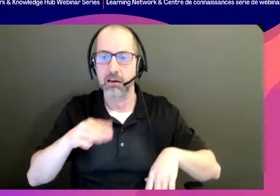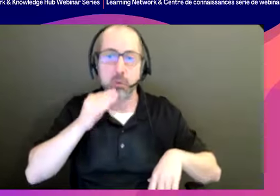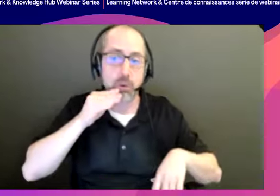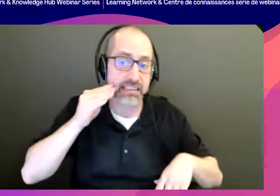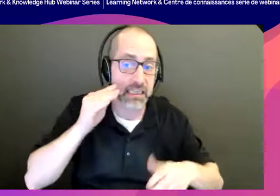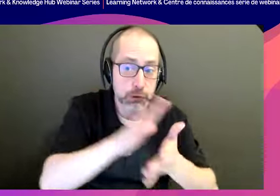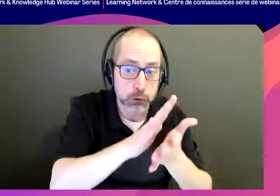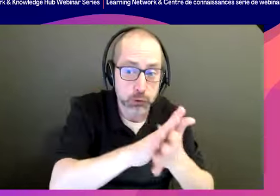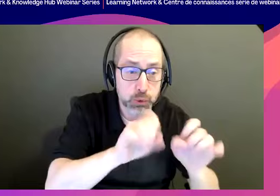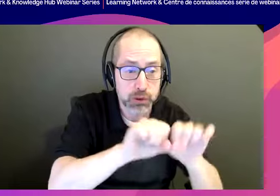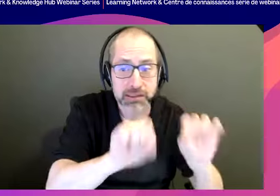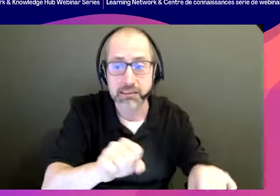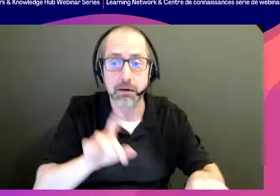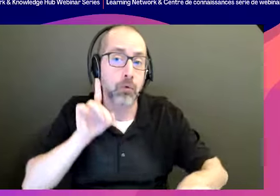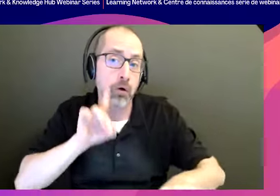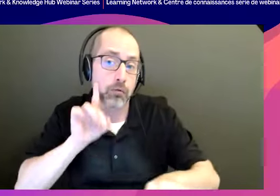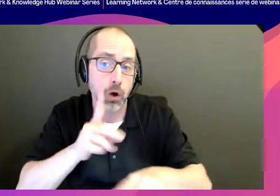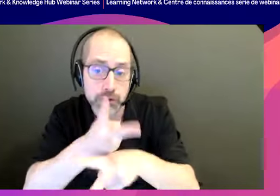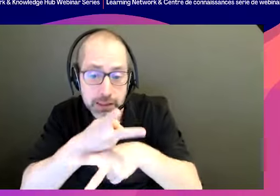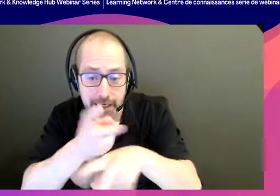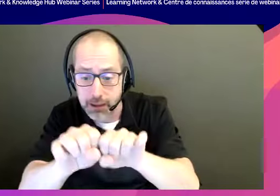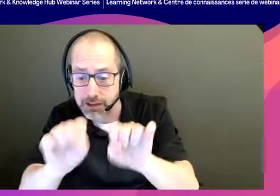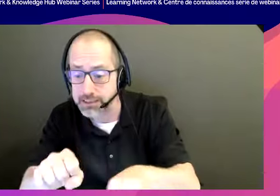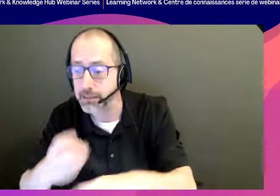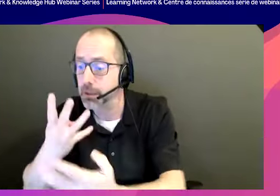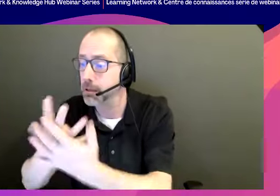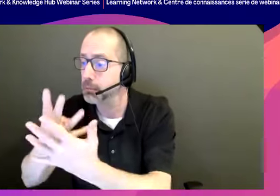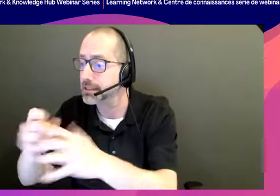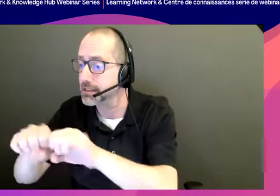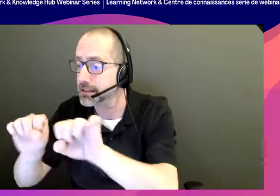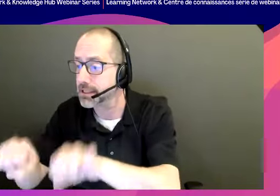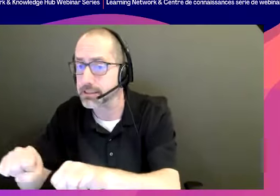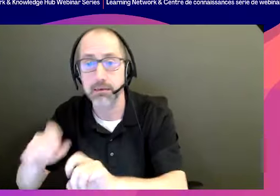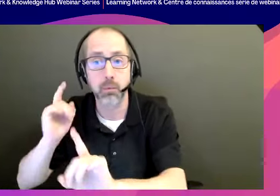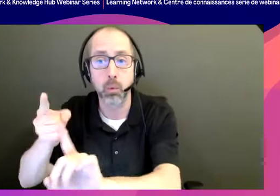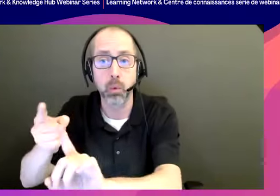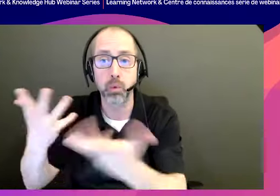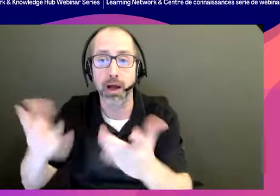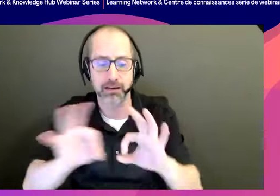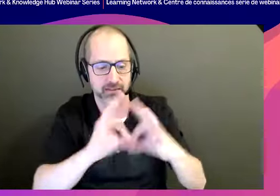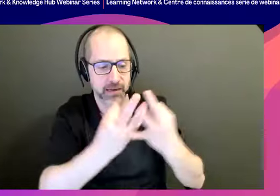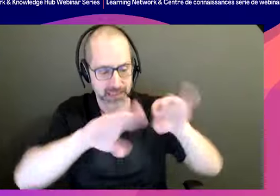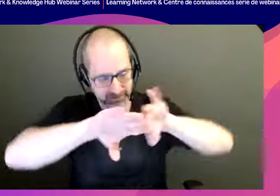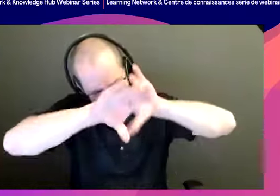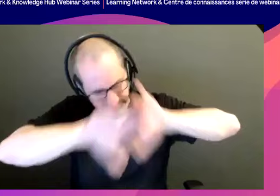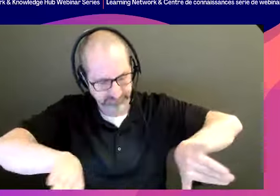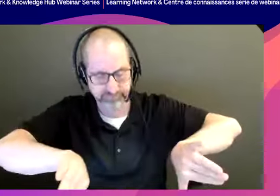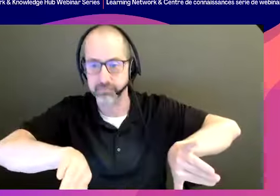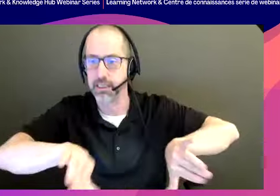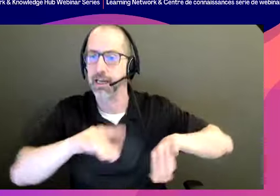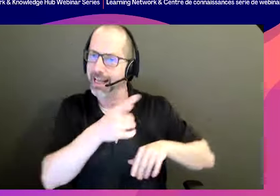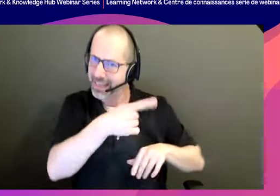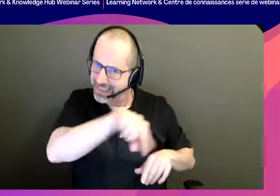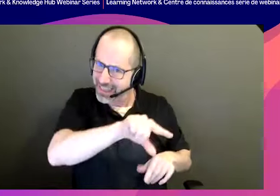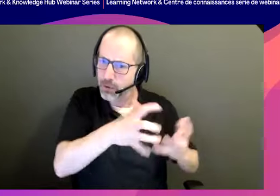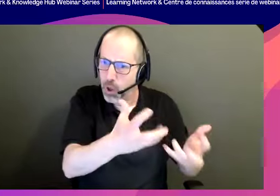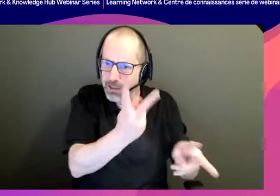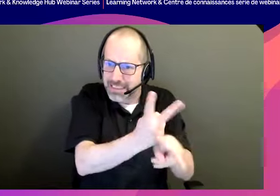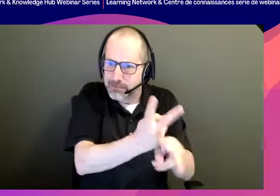prison system. They probably want to be a family together. So we have to think of ways to support